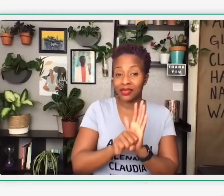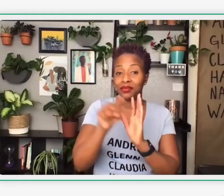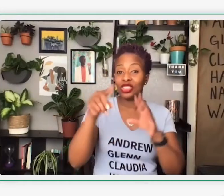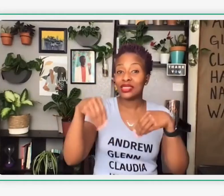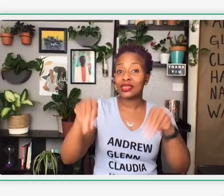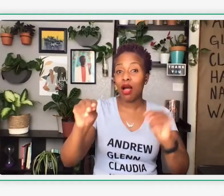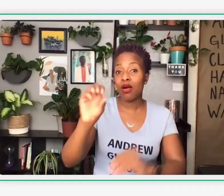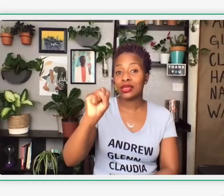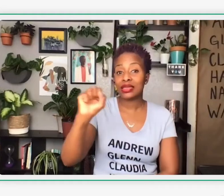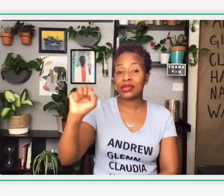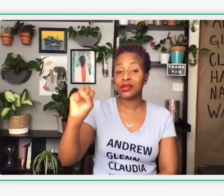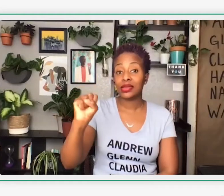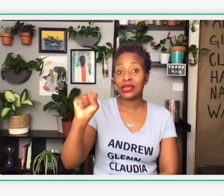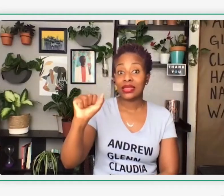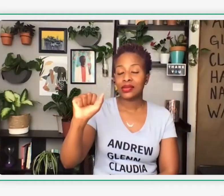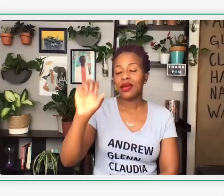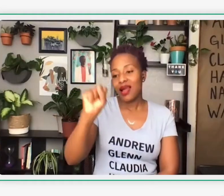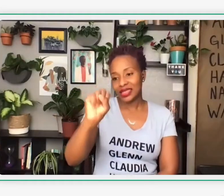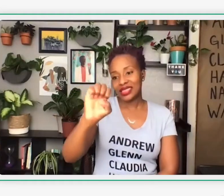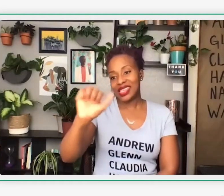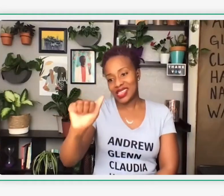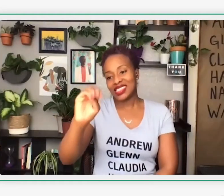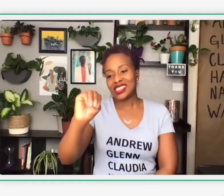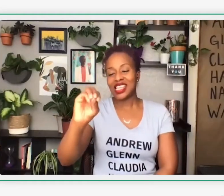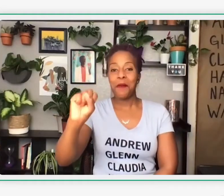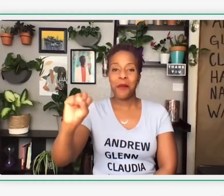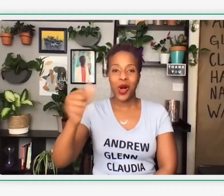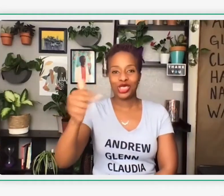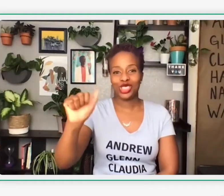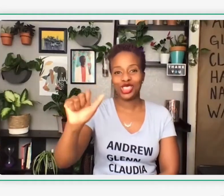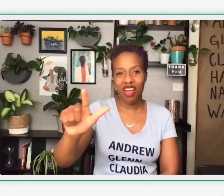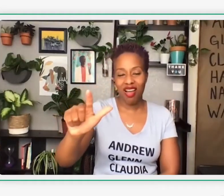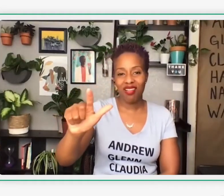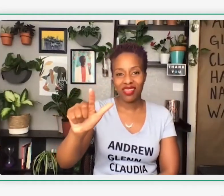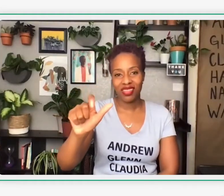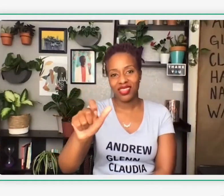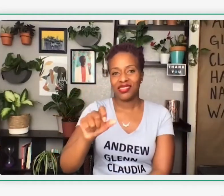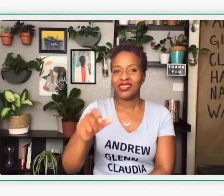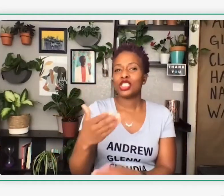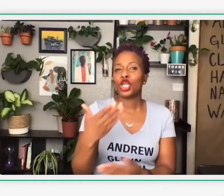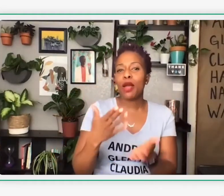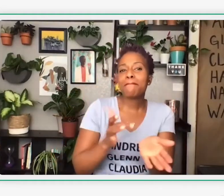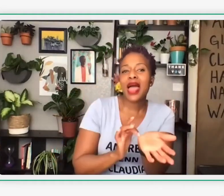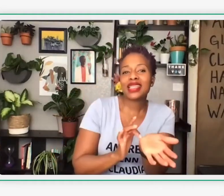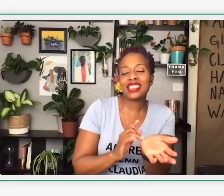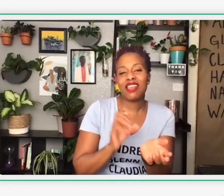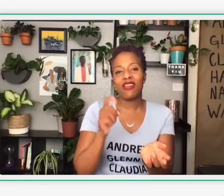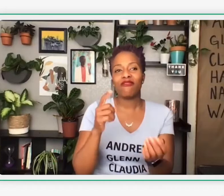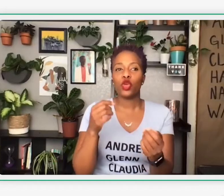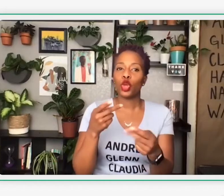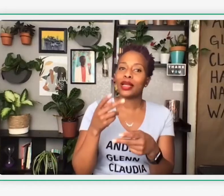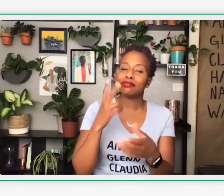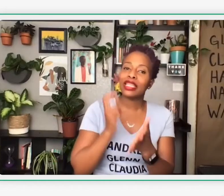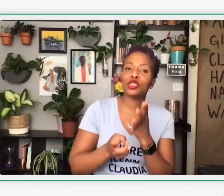This individual is based in Florida State, or this business, excuse me, in Sea Marshall.